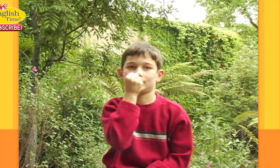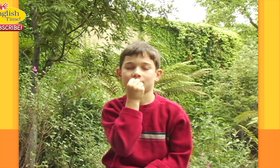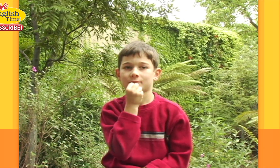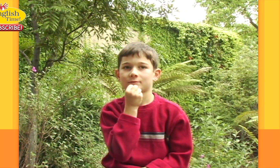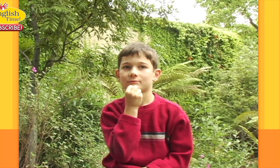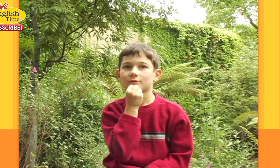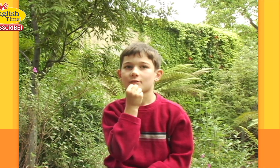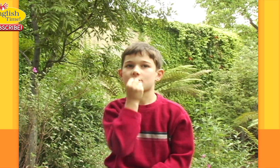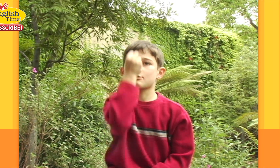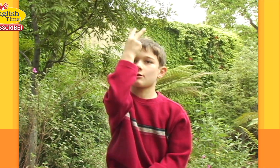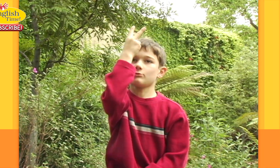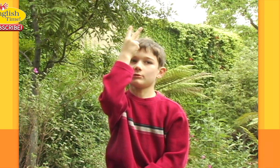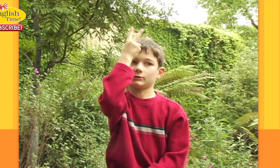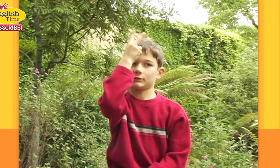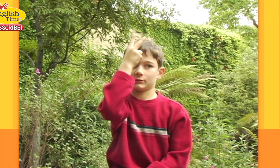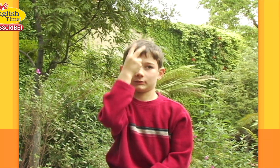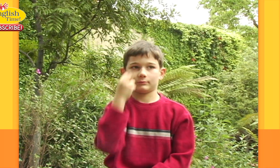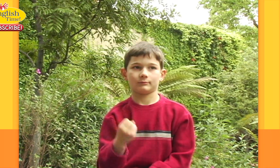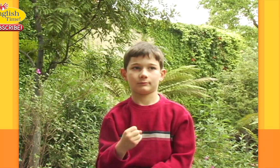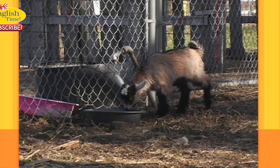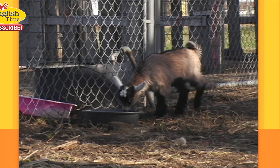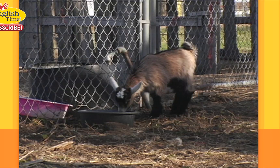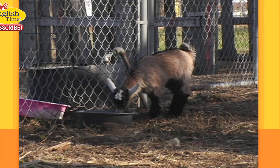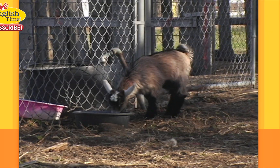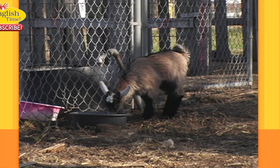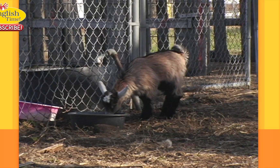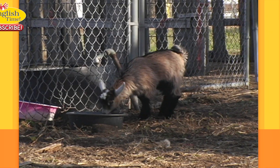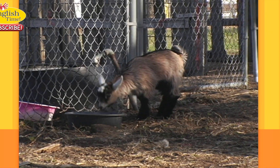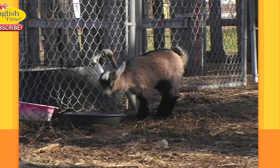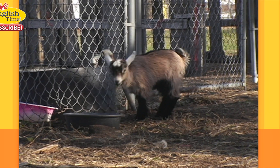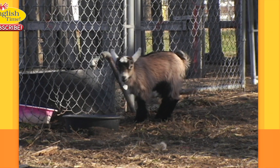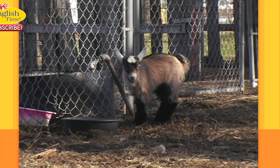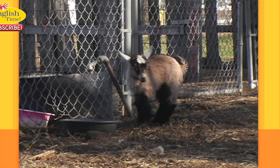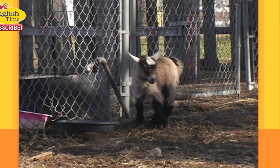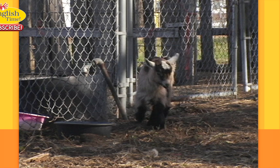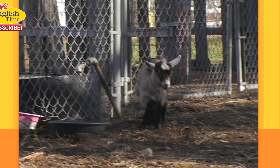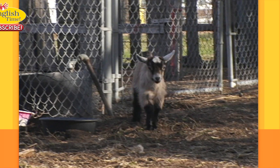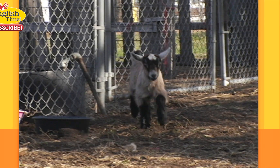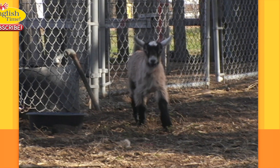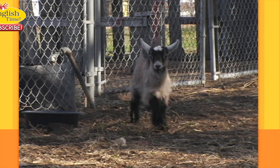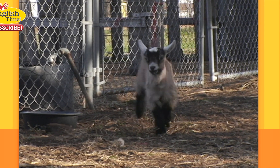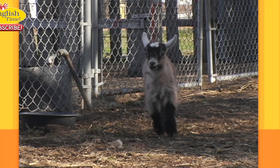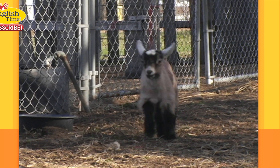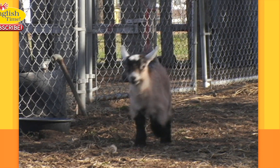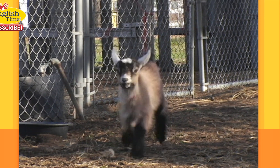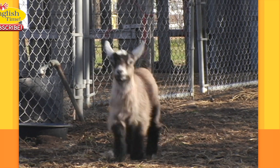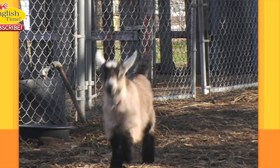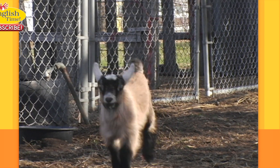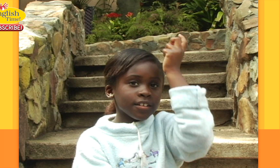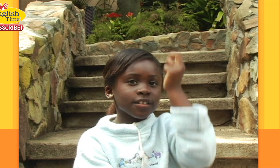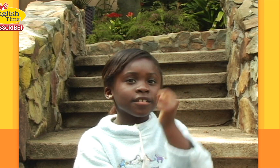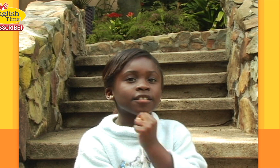It's the chin hair and the horns. Nah. It's a little goat.